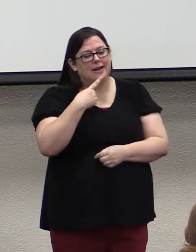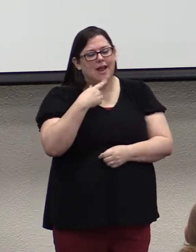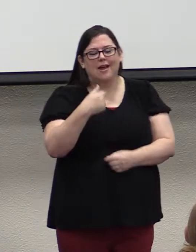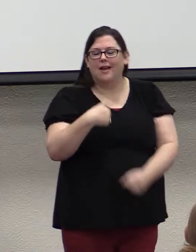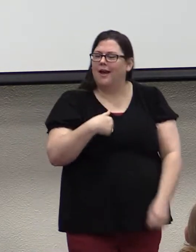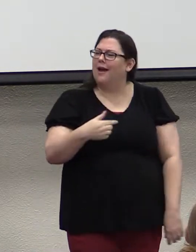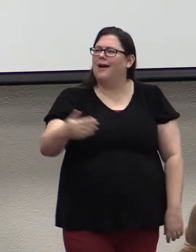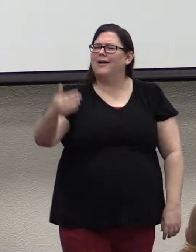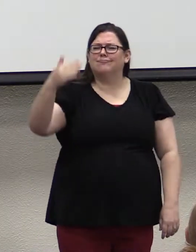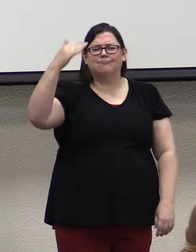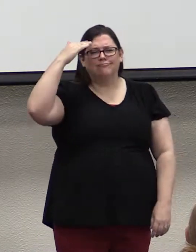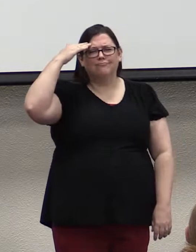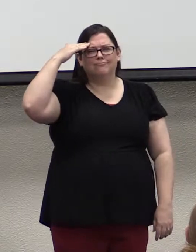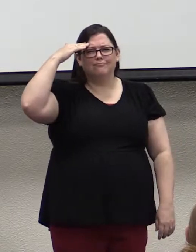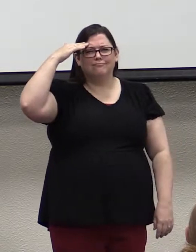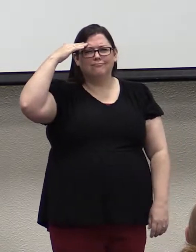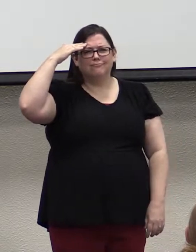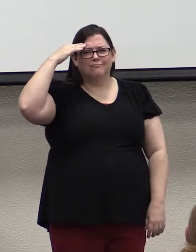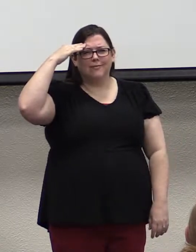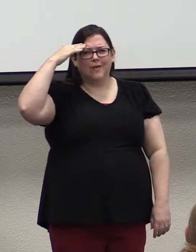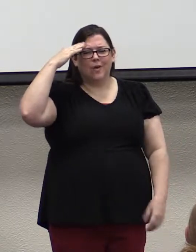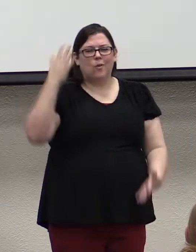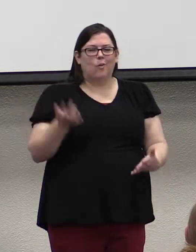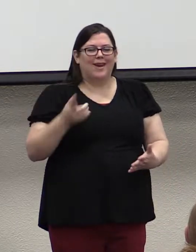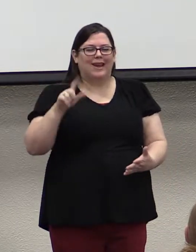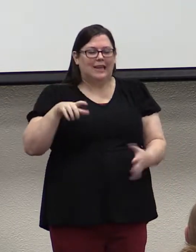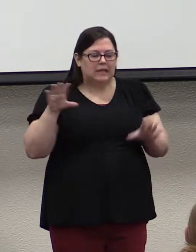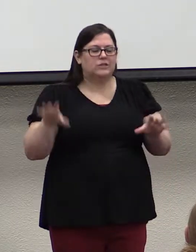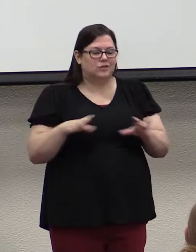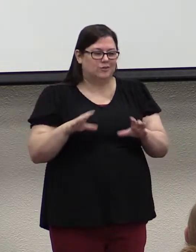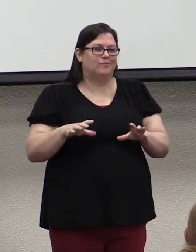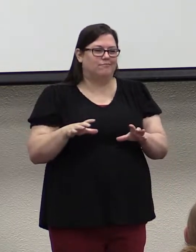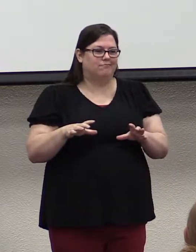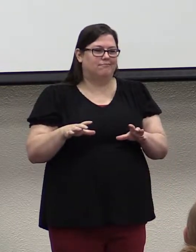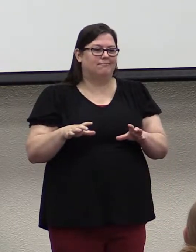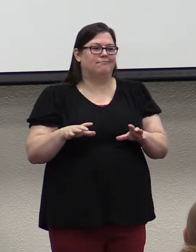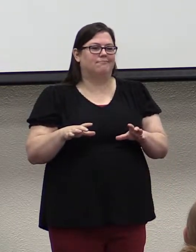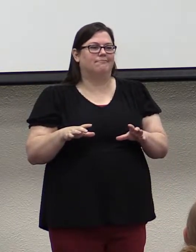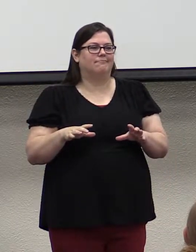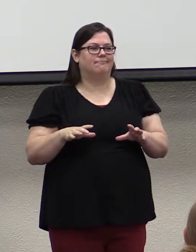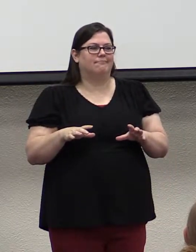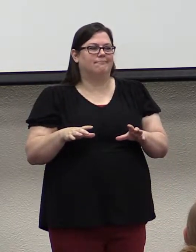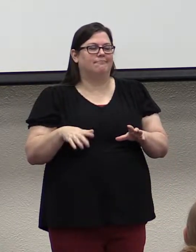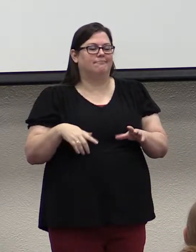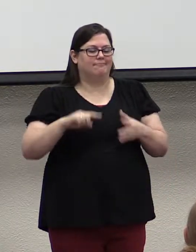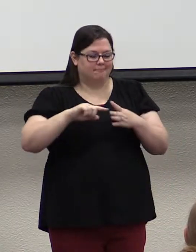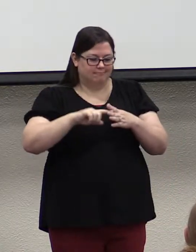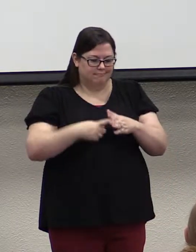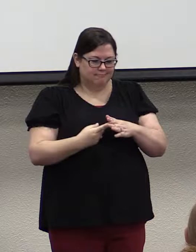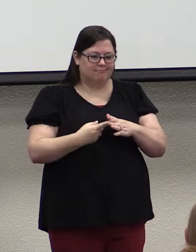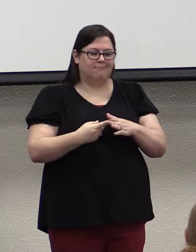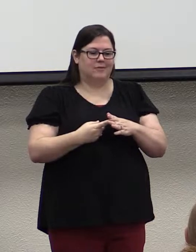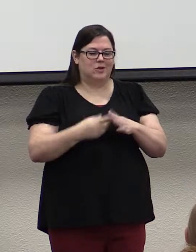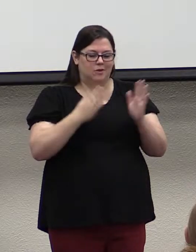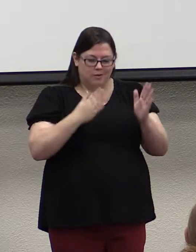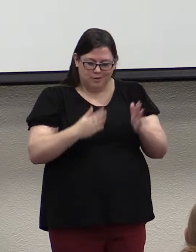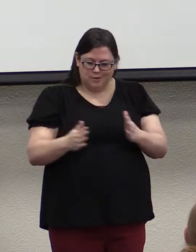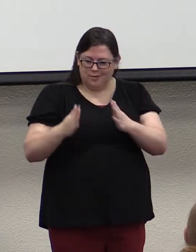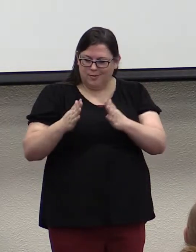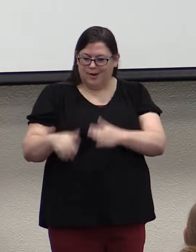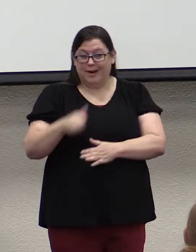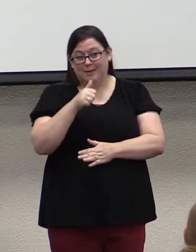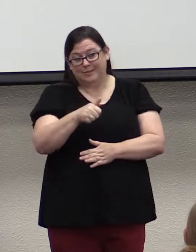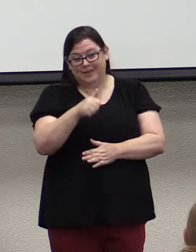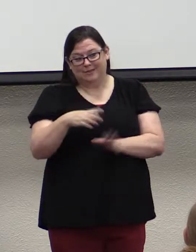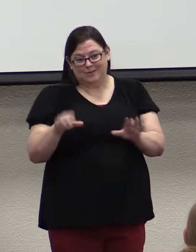knew what I needed to be doing. And he began to prepare himself to do